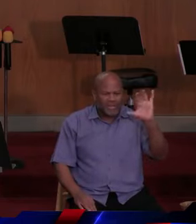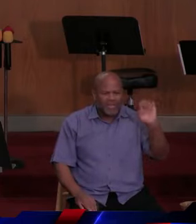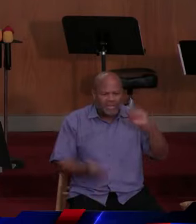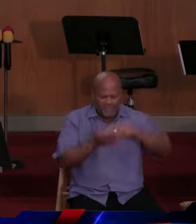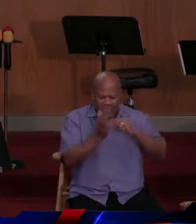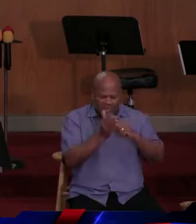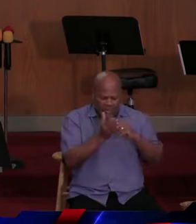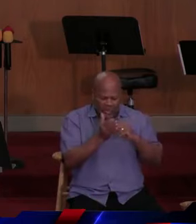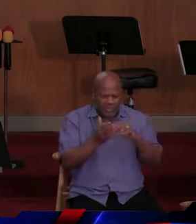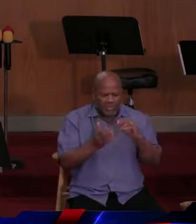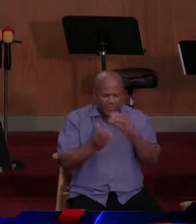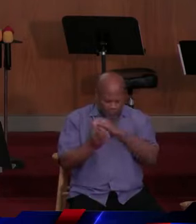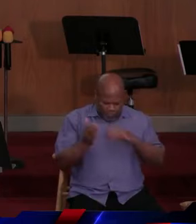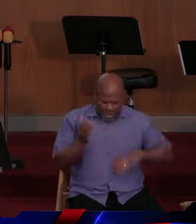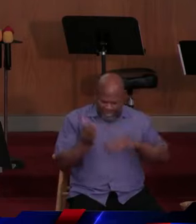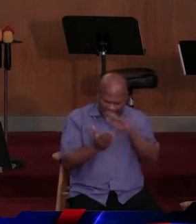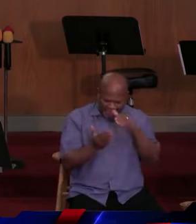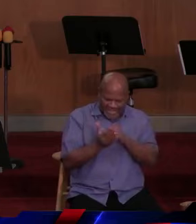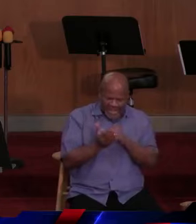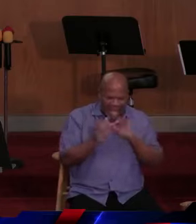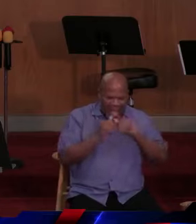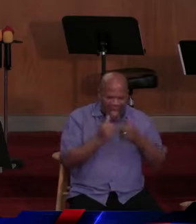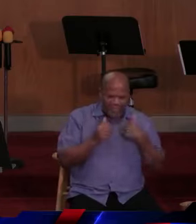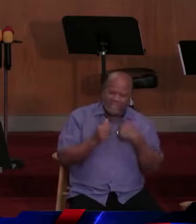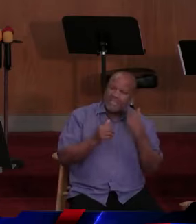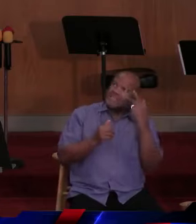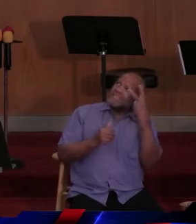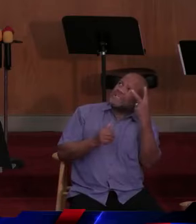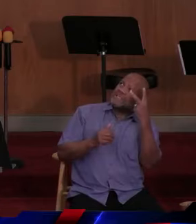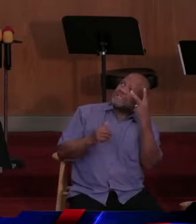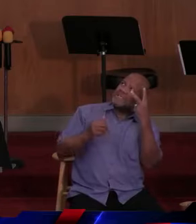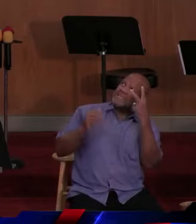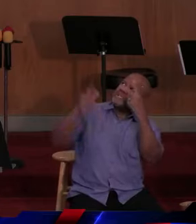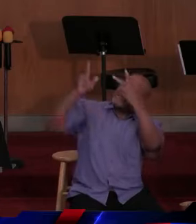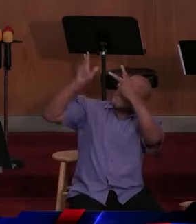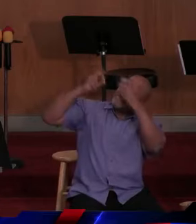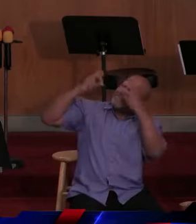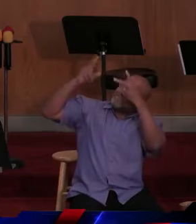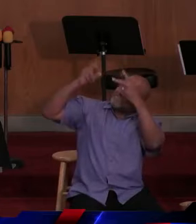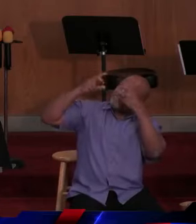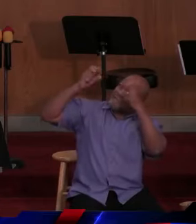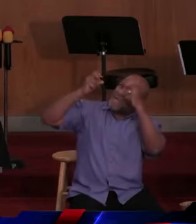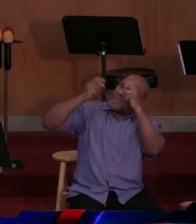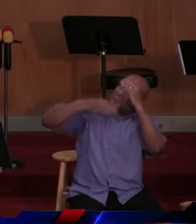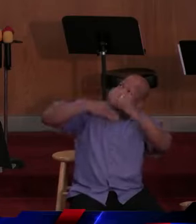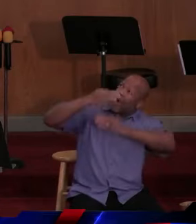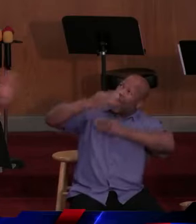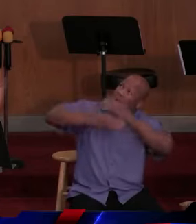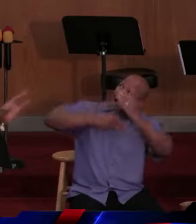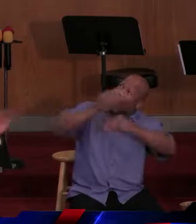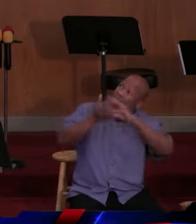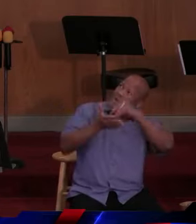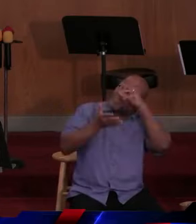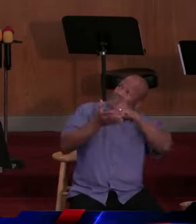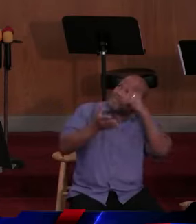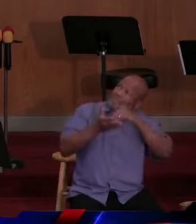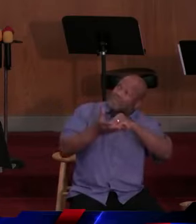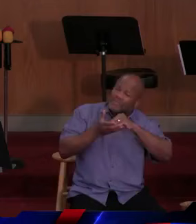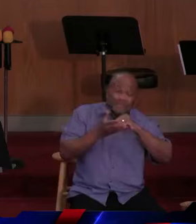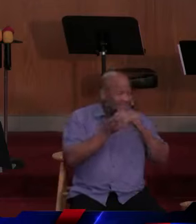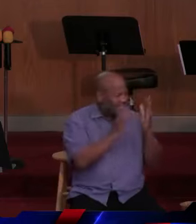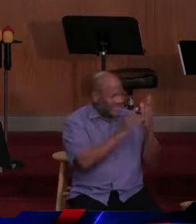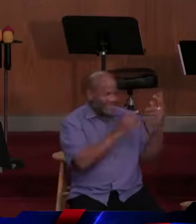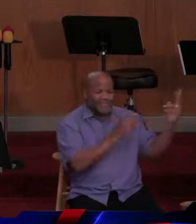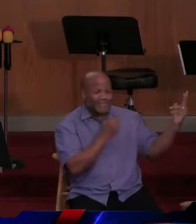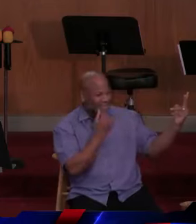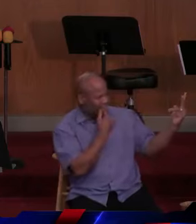Christians, Christ-centered in how I see, process things. Somebody say amen. And he began to break the scriptures down. That must